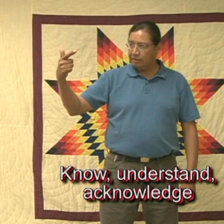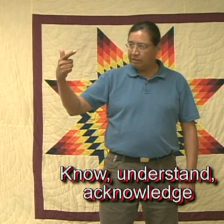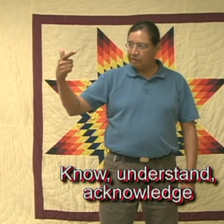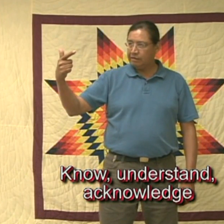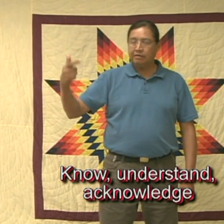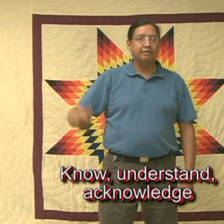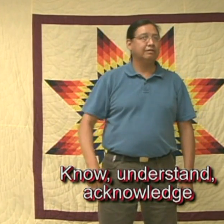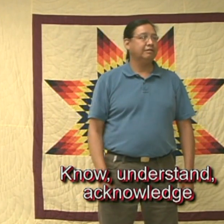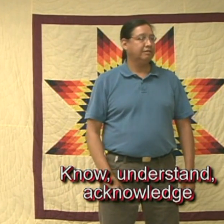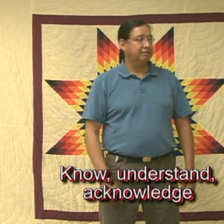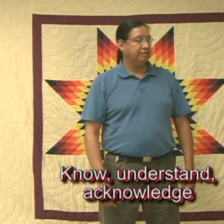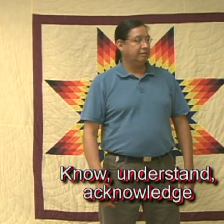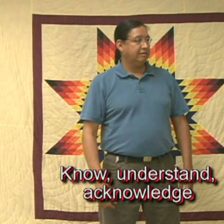Sdodwaya.